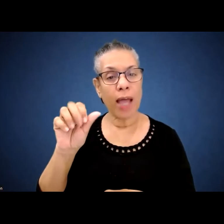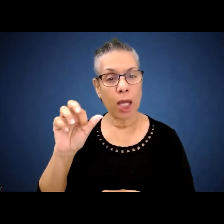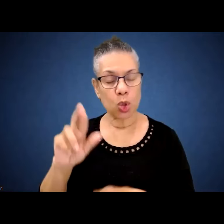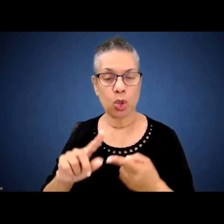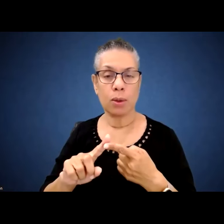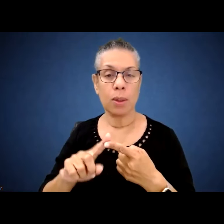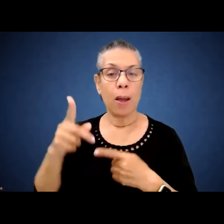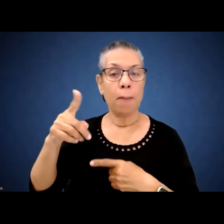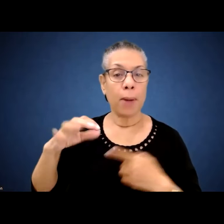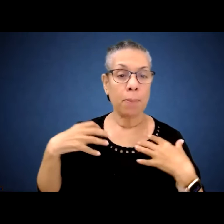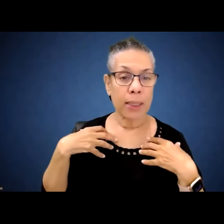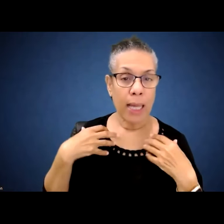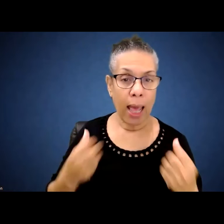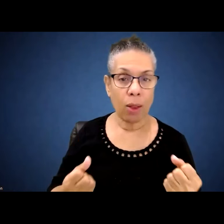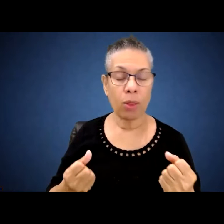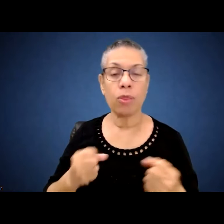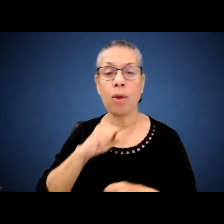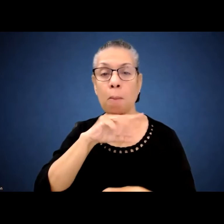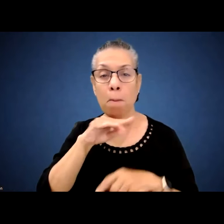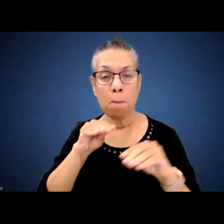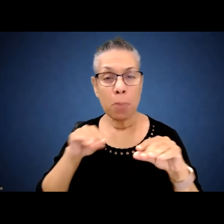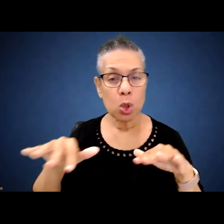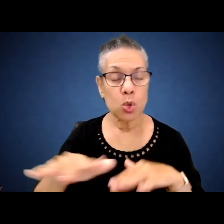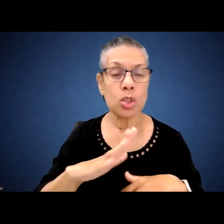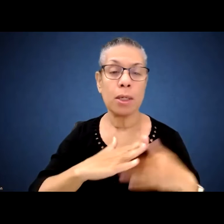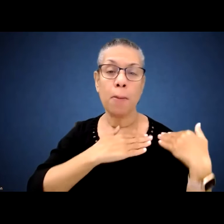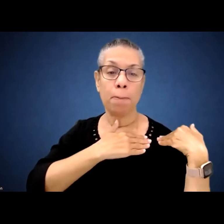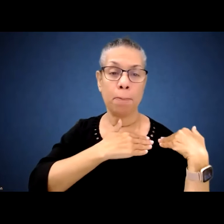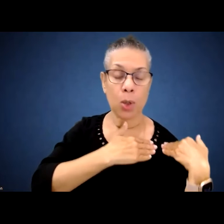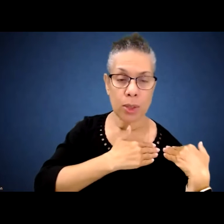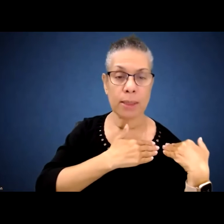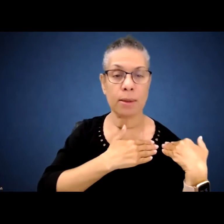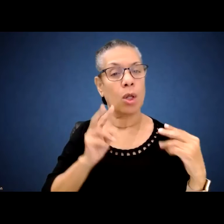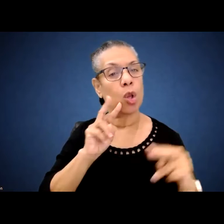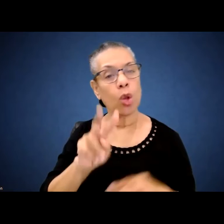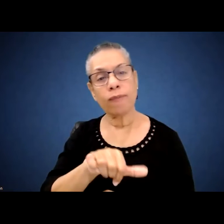health, pollution burden, etc. Look to Cal EnviroScreen, for example.